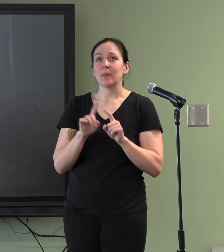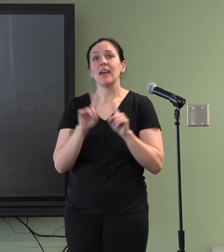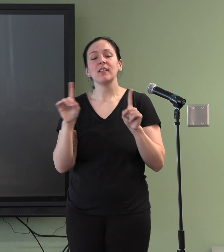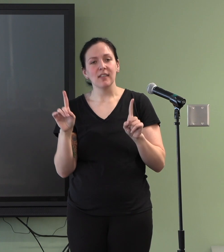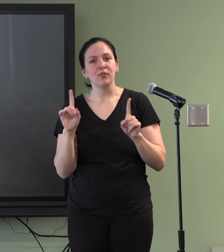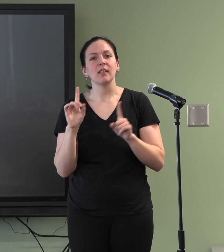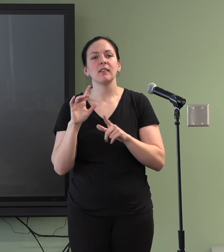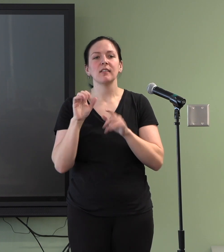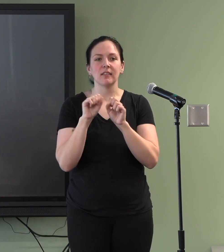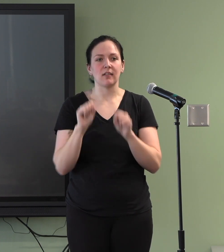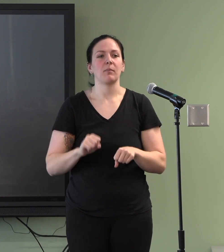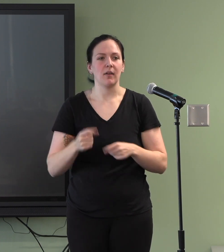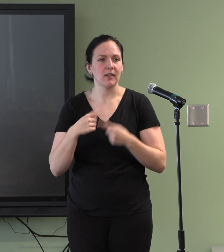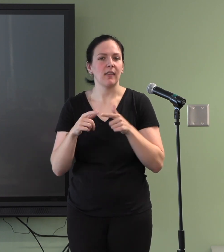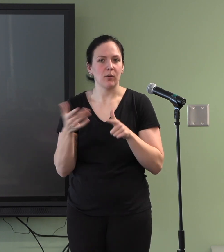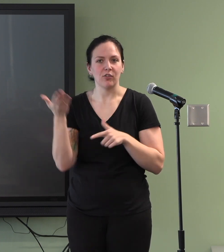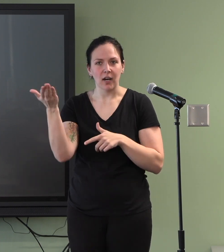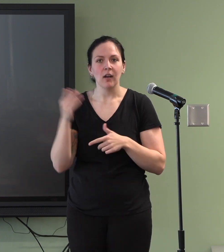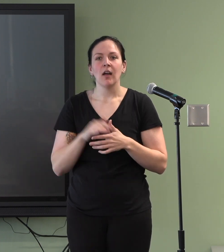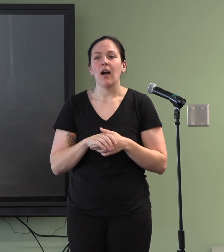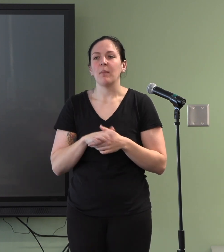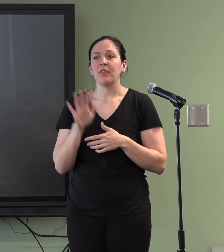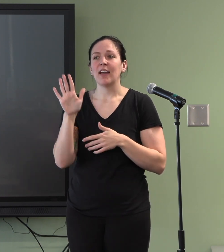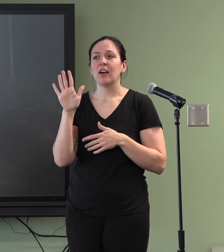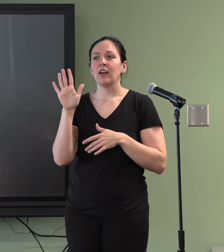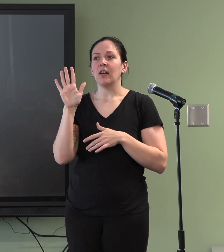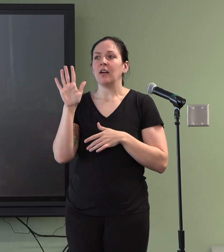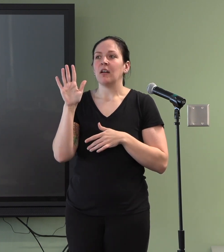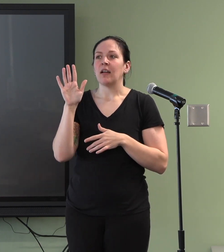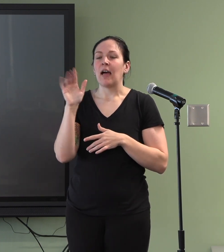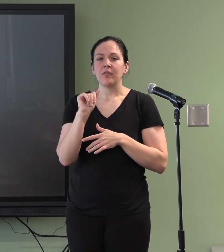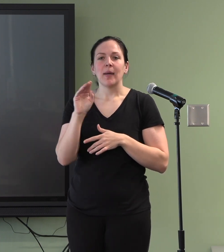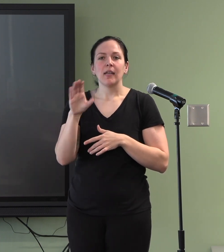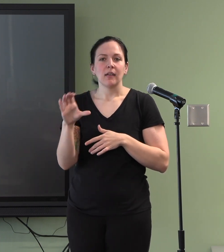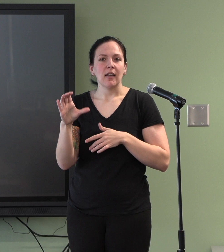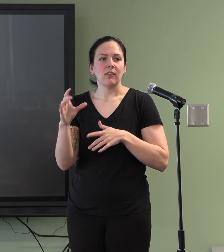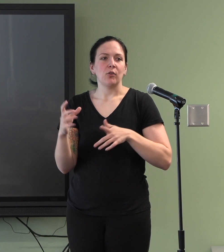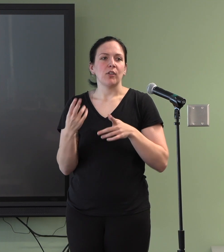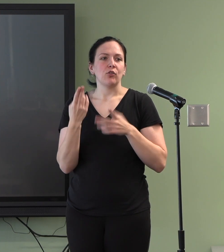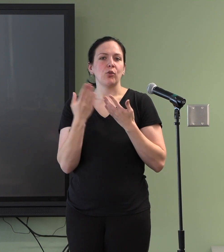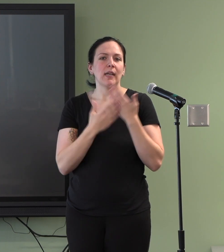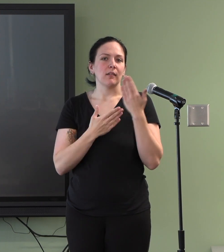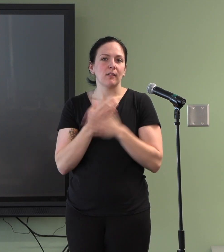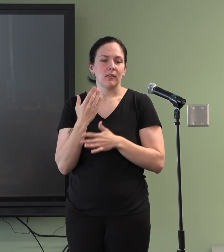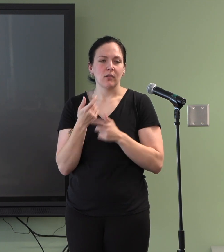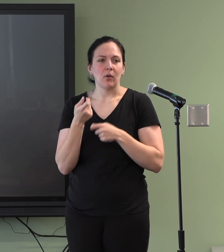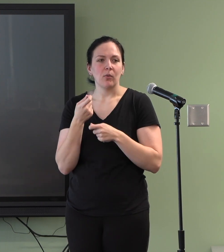have a different system of sign language there. Their alphabet is using two hands. So